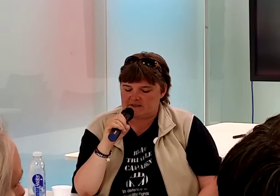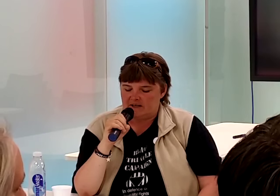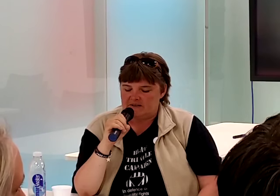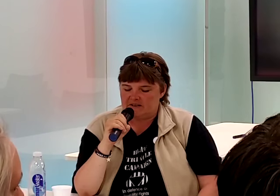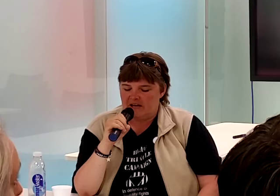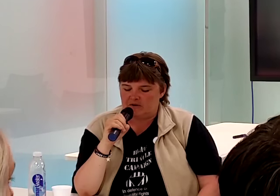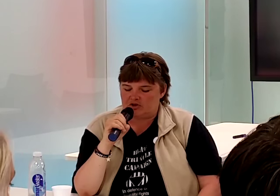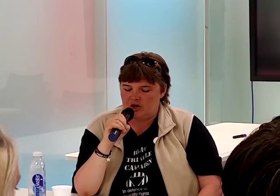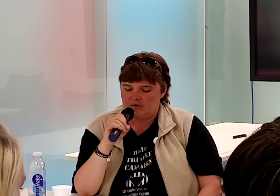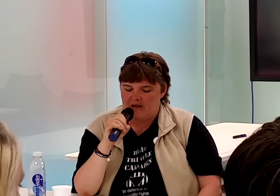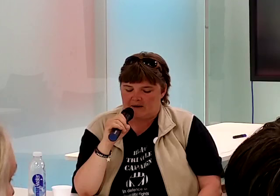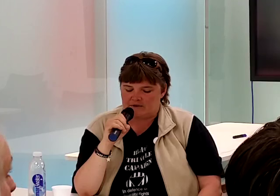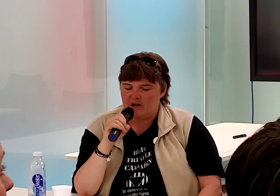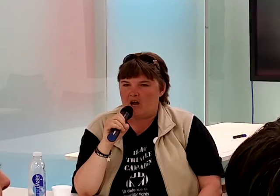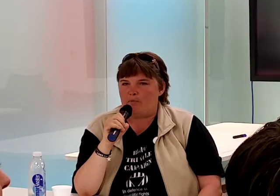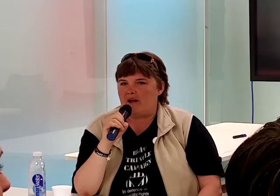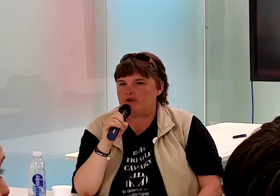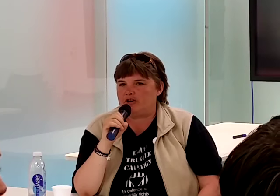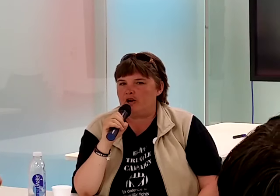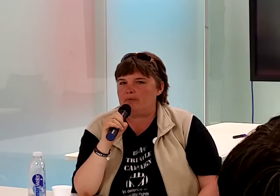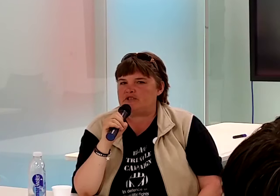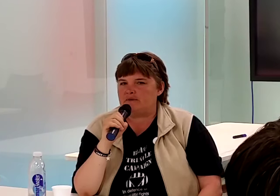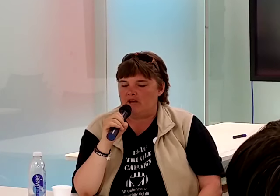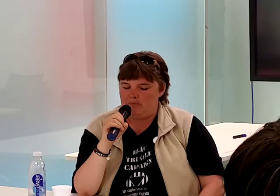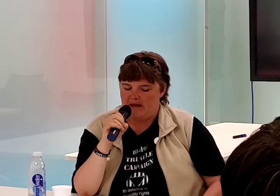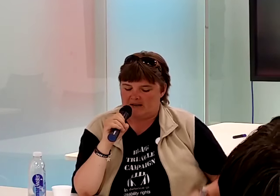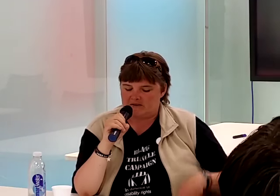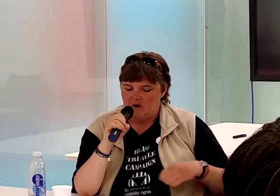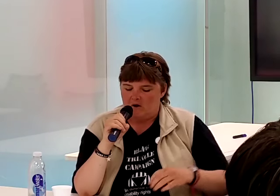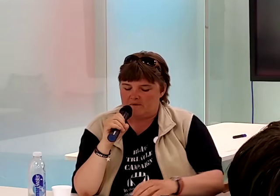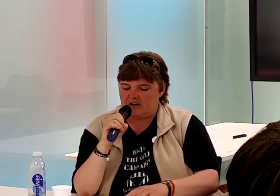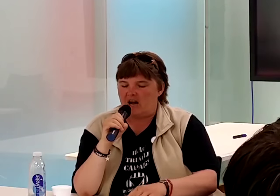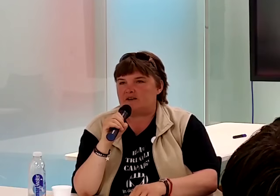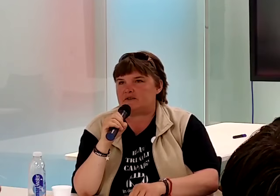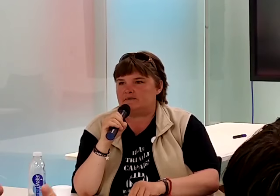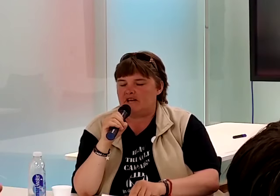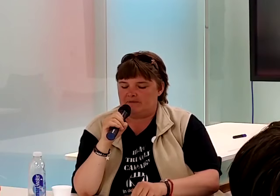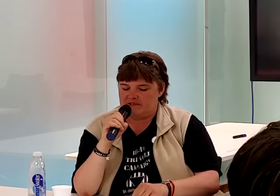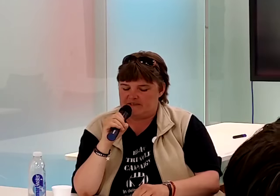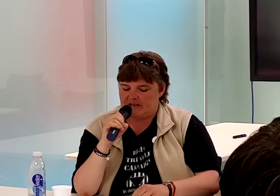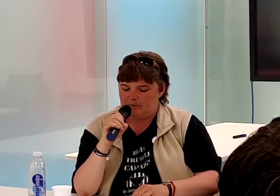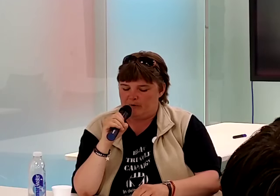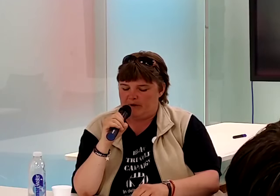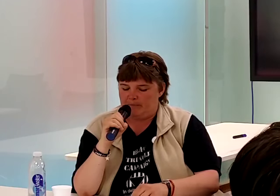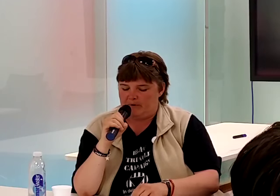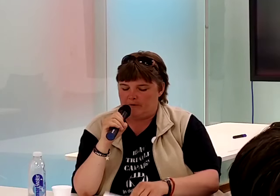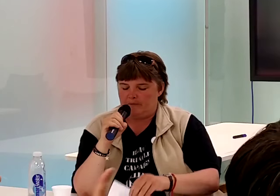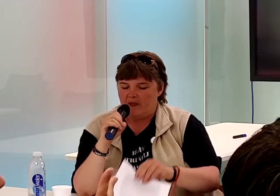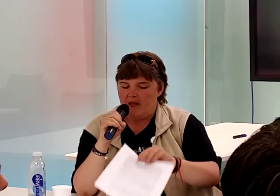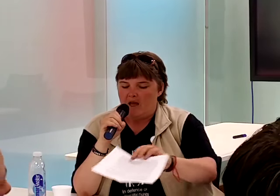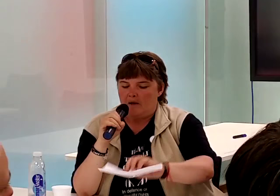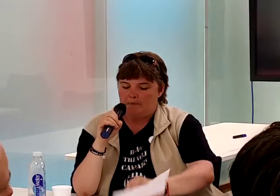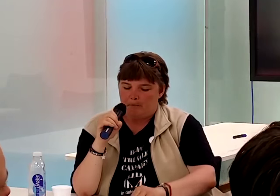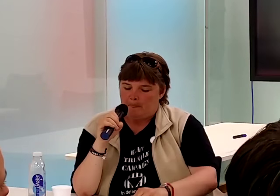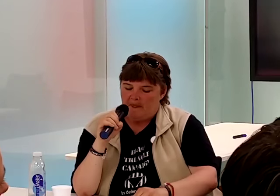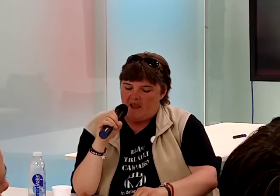continue the quest to get the truth out about the cumulative impact of the cuts of deaf and disabled